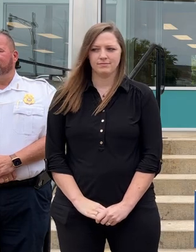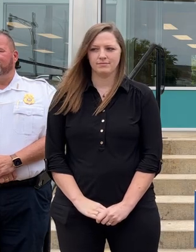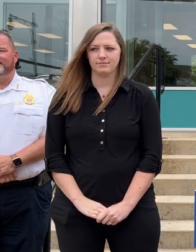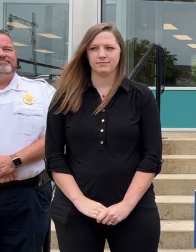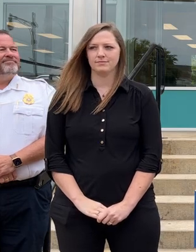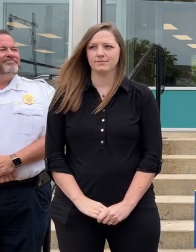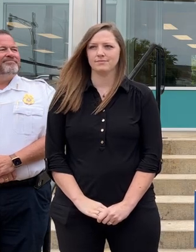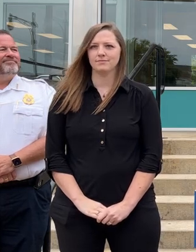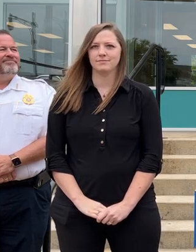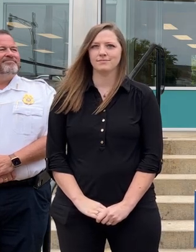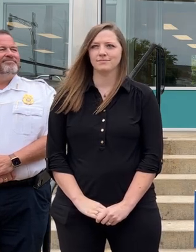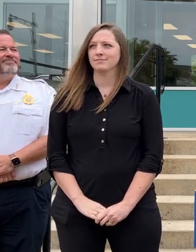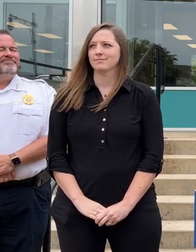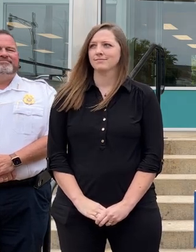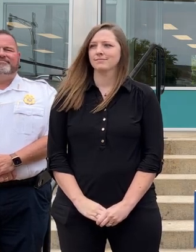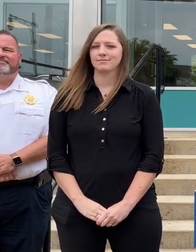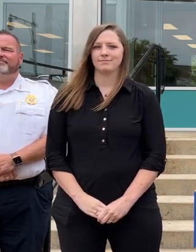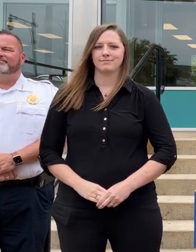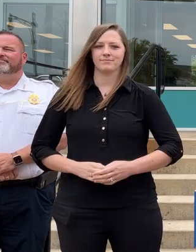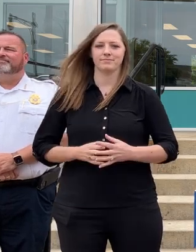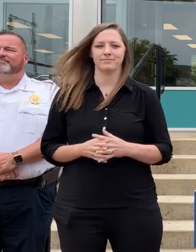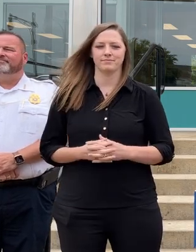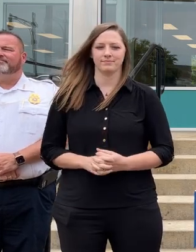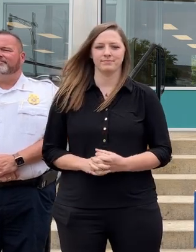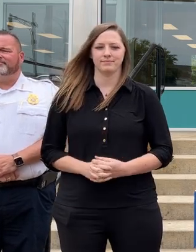Just tell me when you're ready.